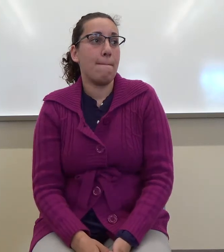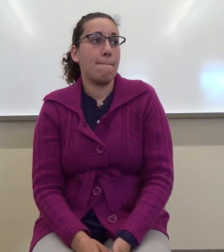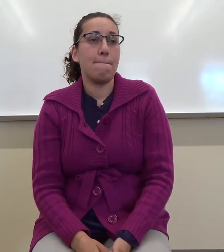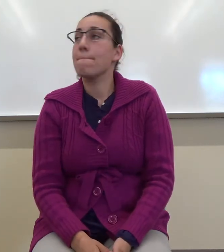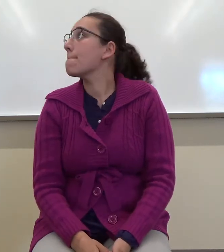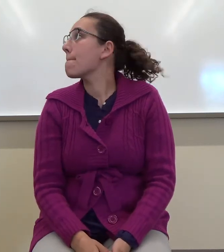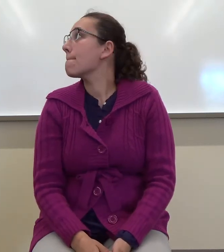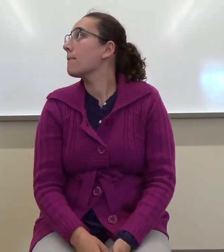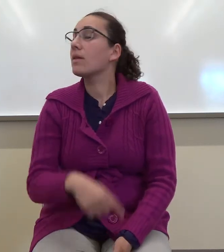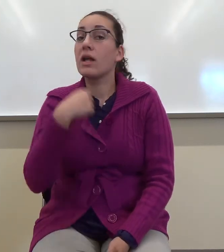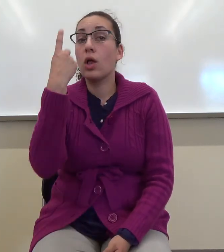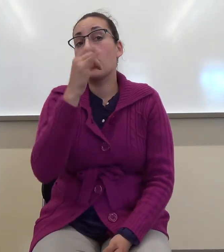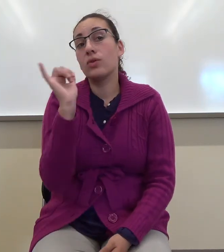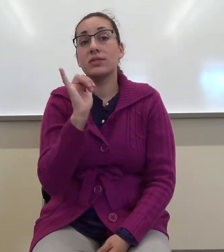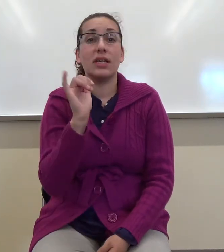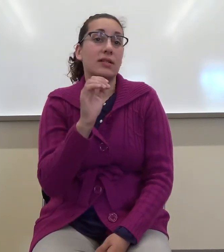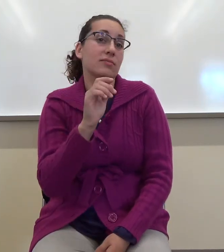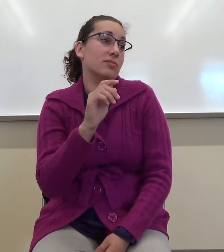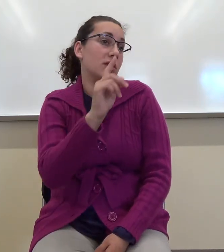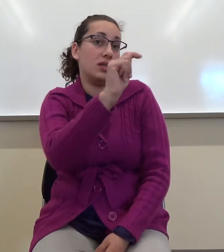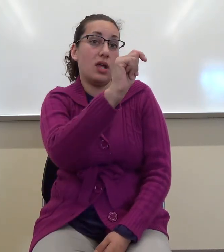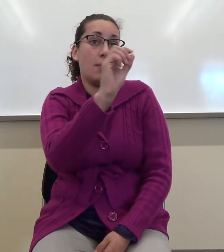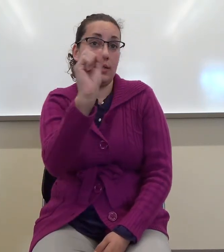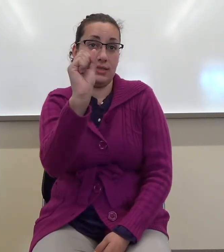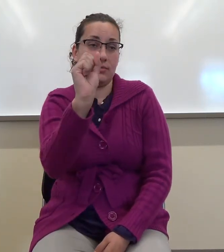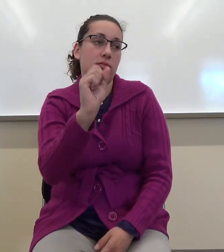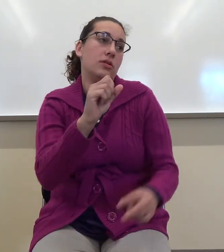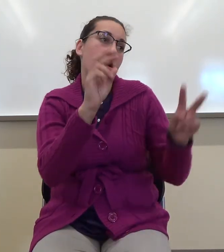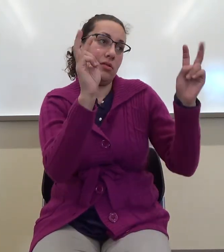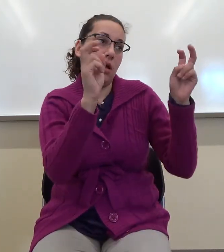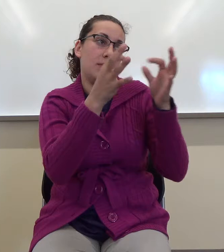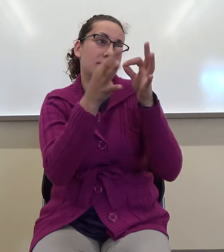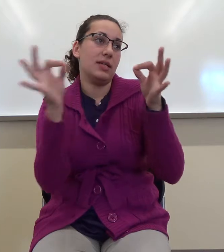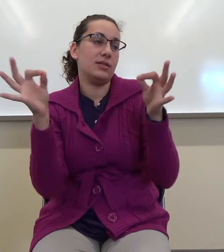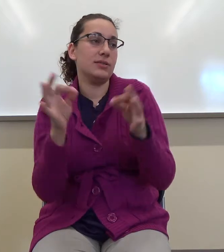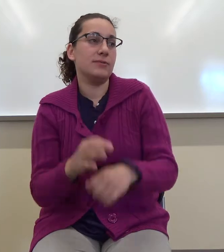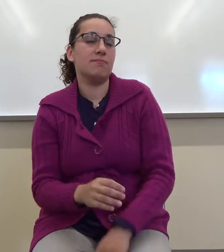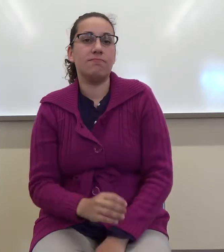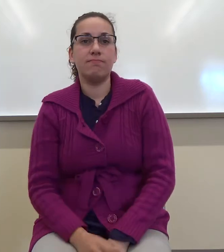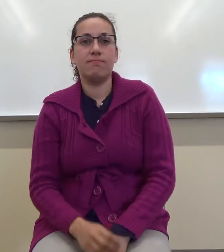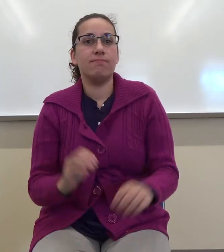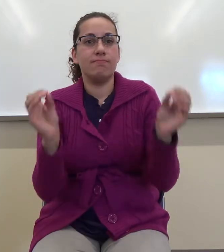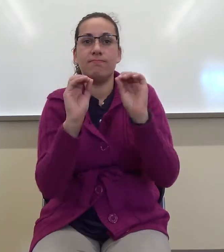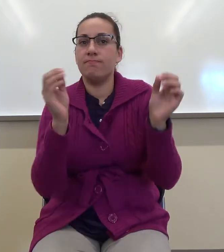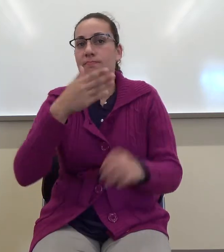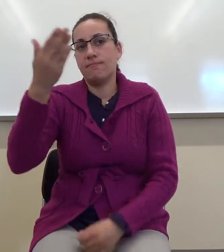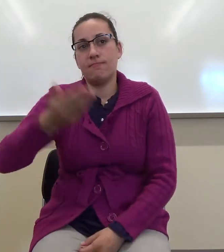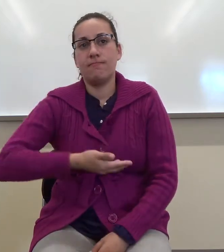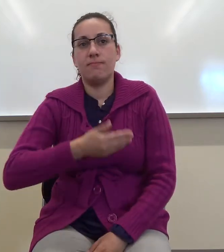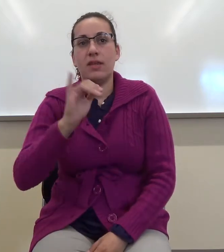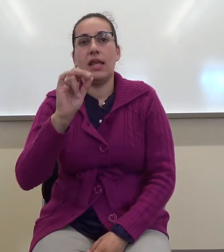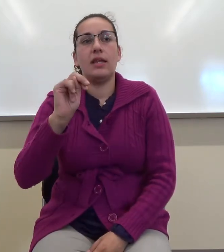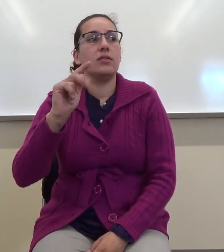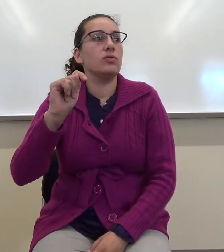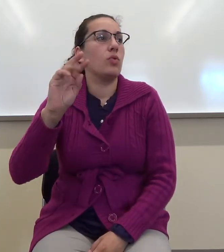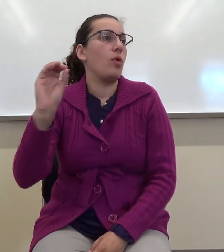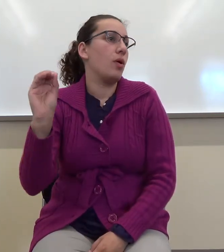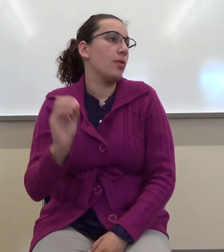because the second sentence starts the list. There's no introduction, right? This is there's